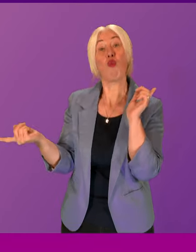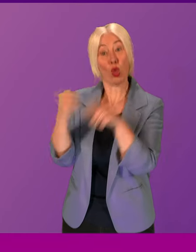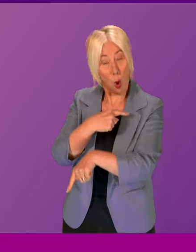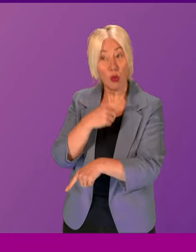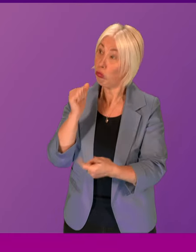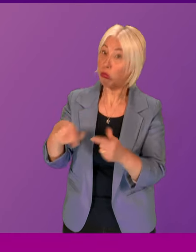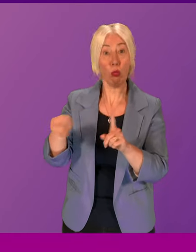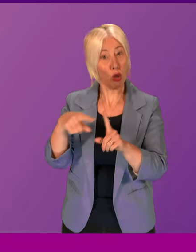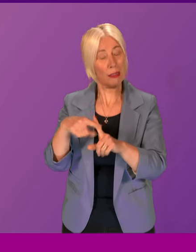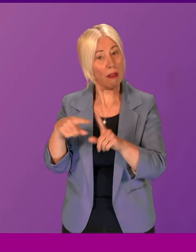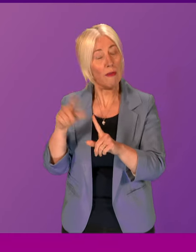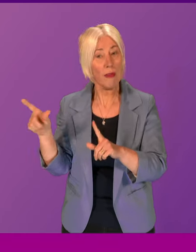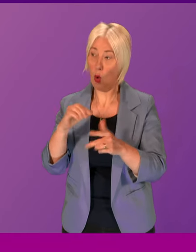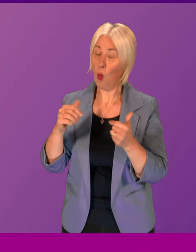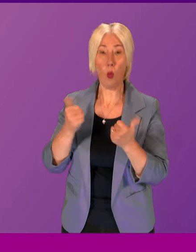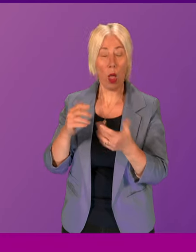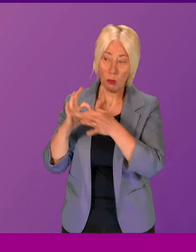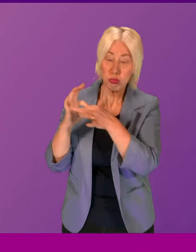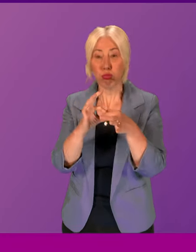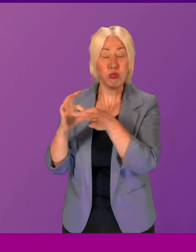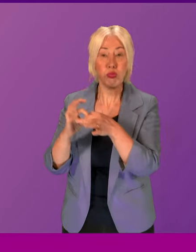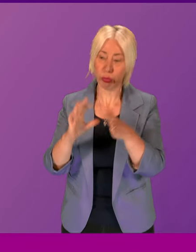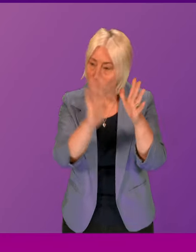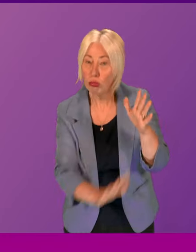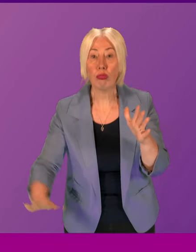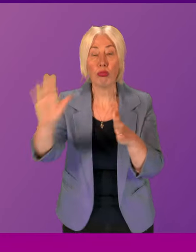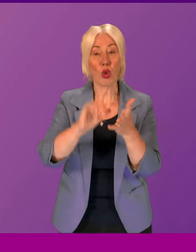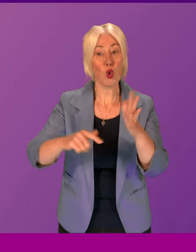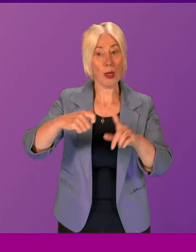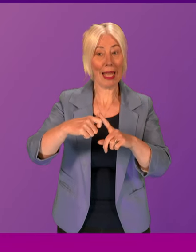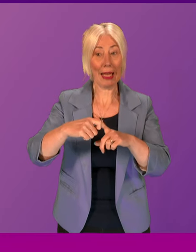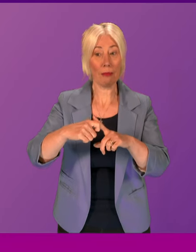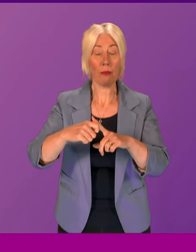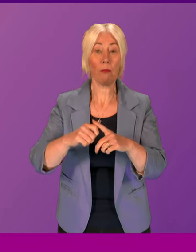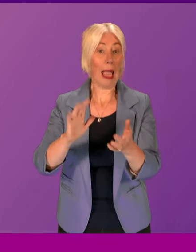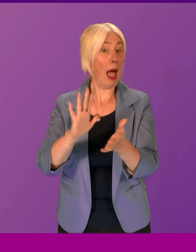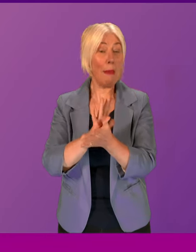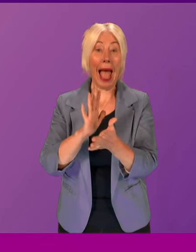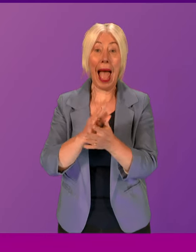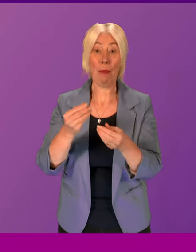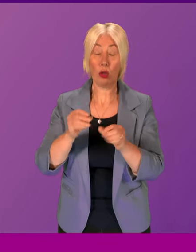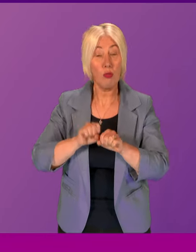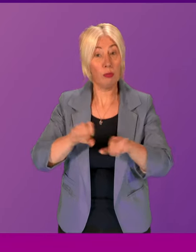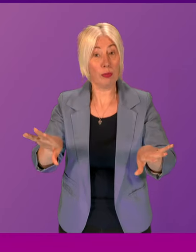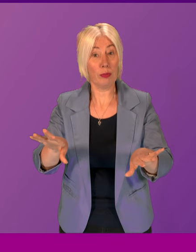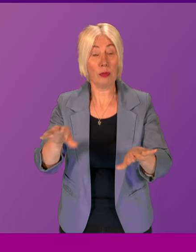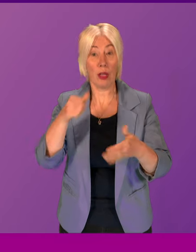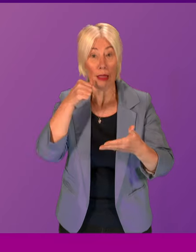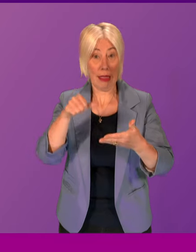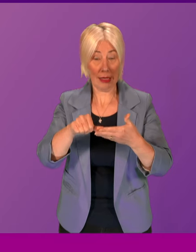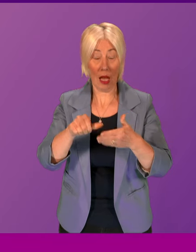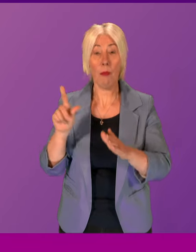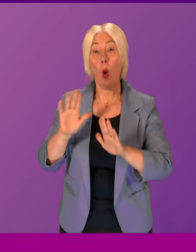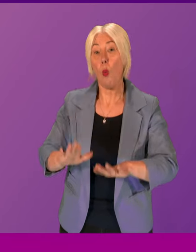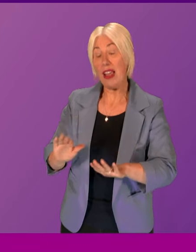positive one, that he is willing to work on a UK-wide basis. I should say happy to release that response, though I think we're waiting for Number 10 to confirm